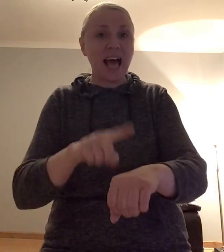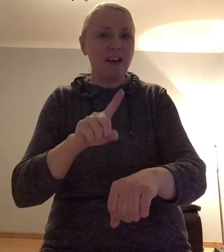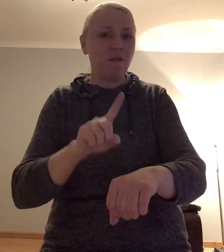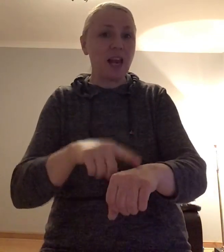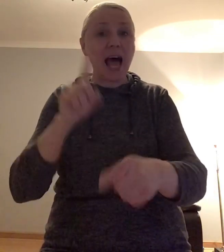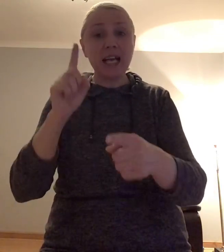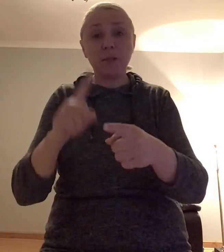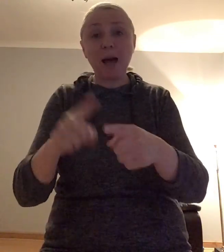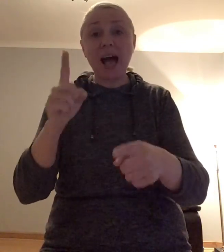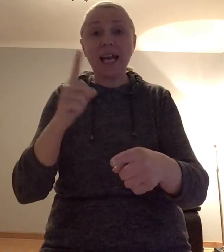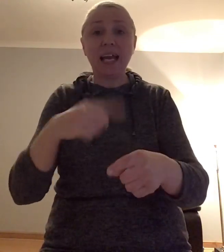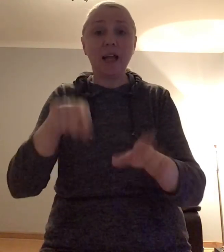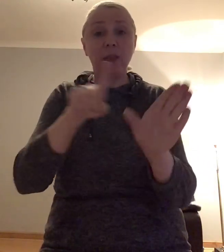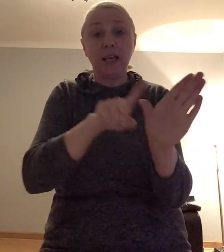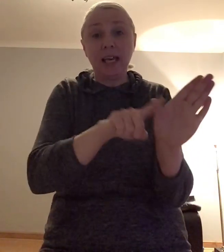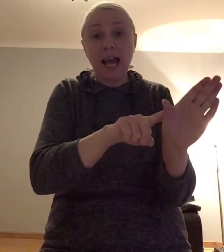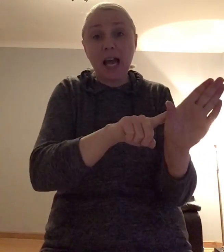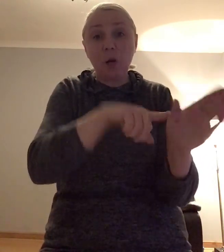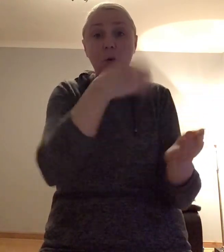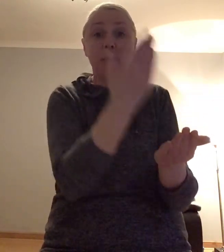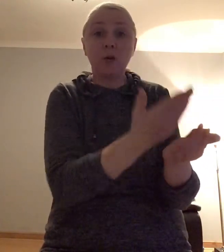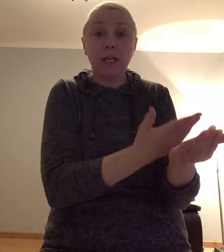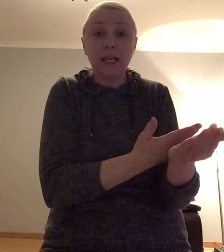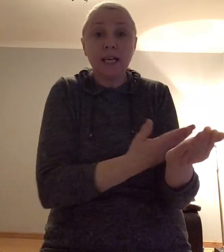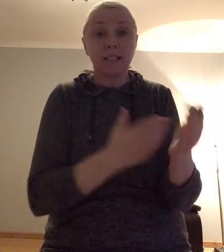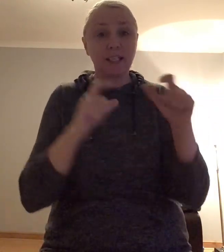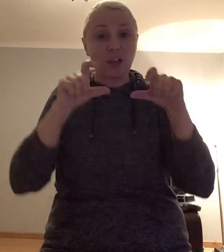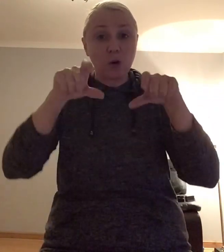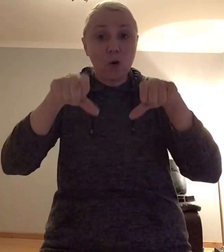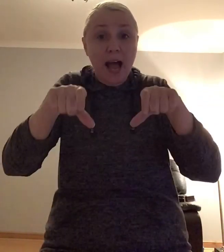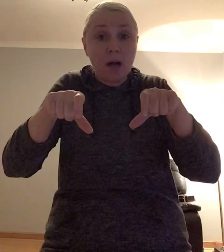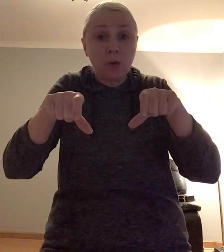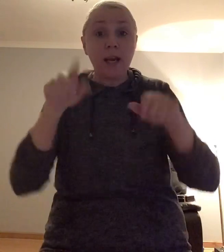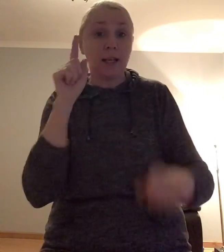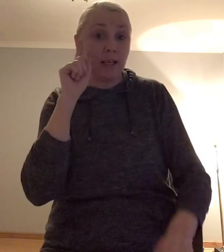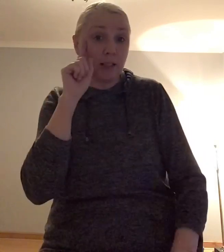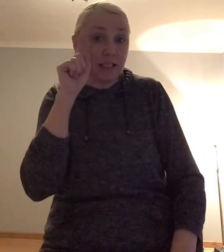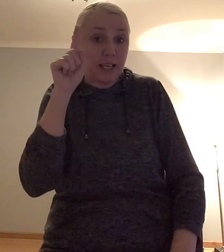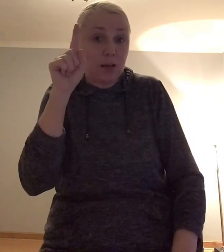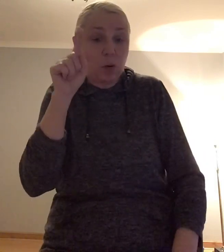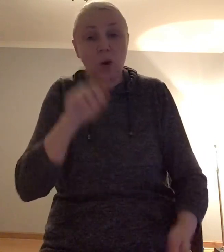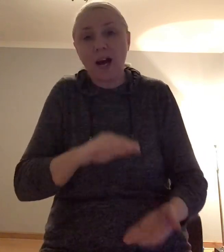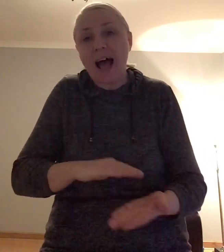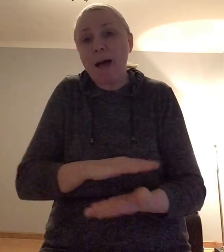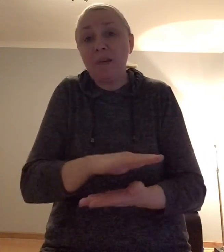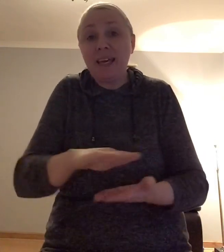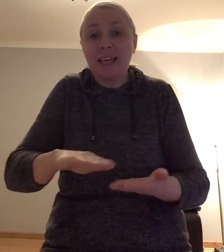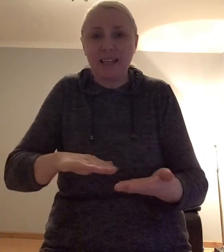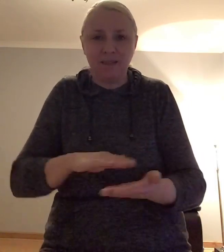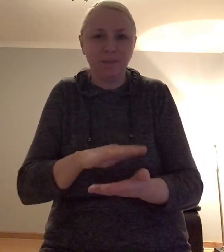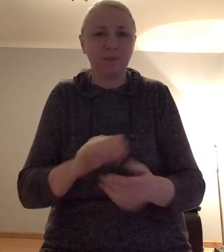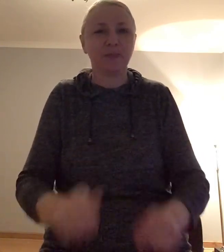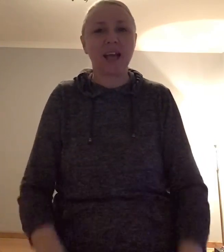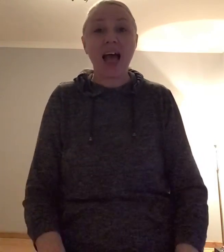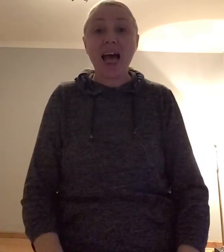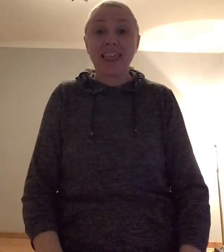Time flies by in the yellow and green. Stick around and you'll see what I mean.